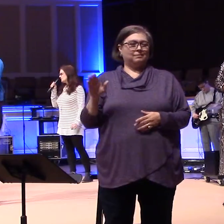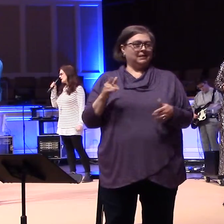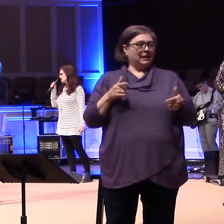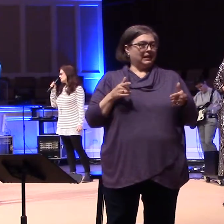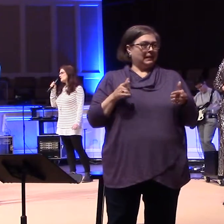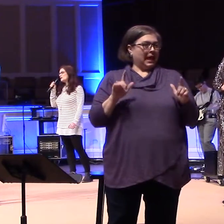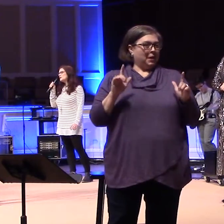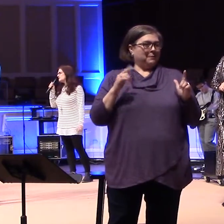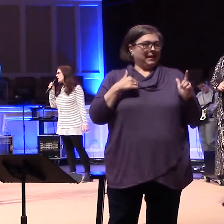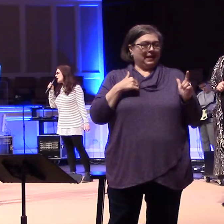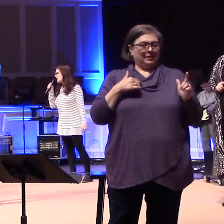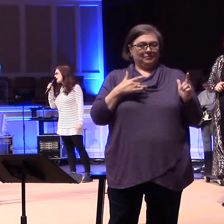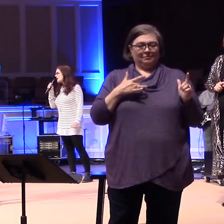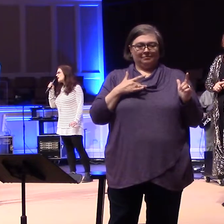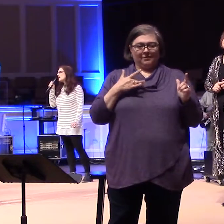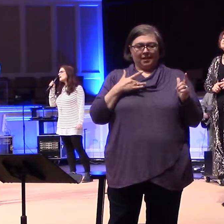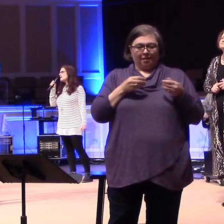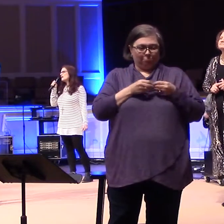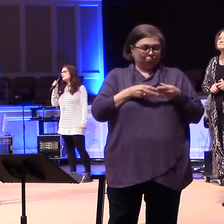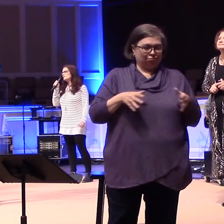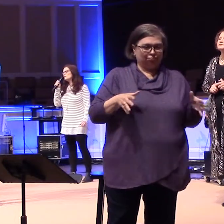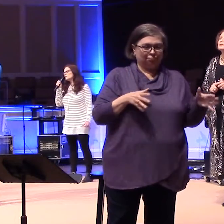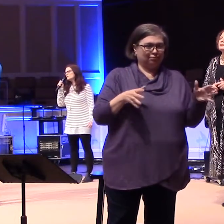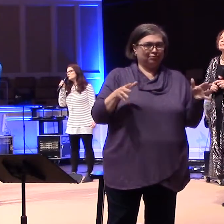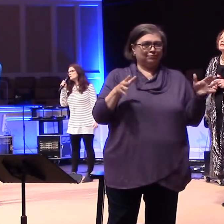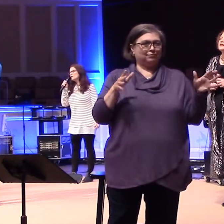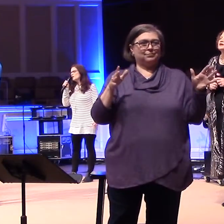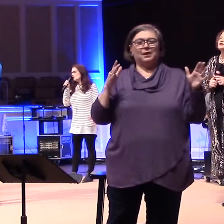gonna let me down.